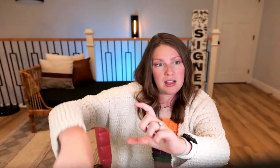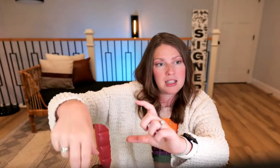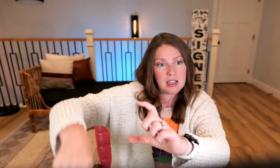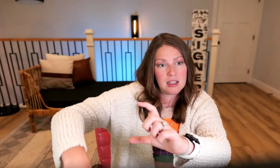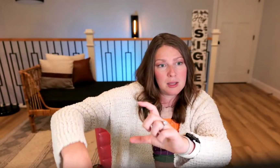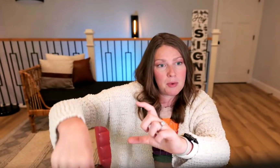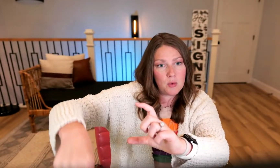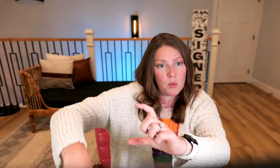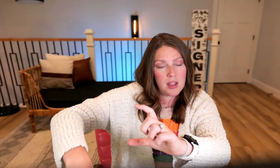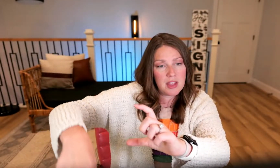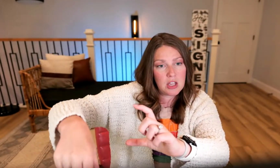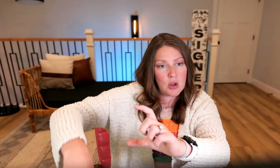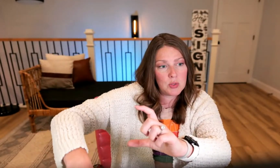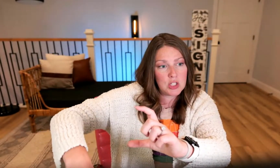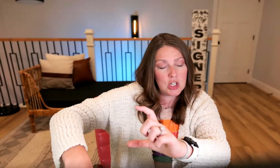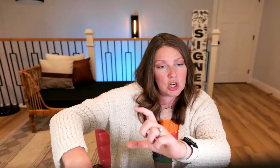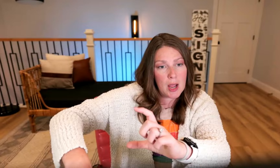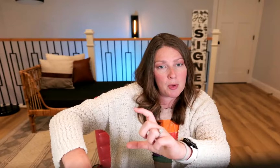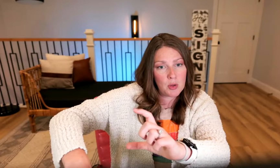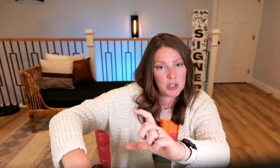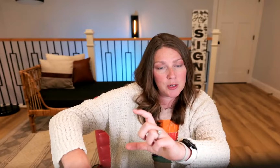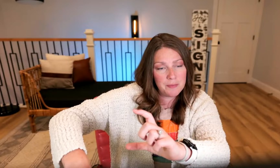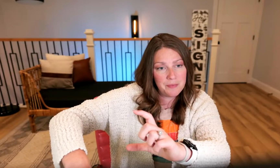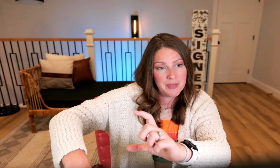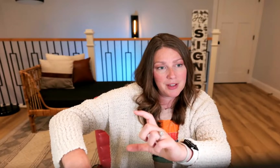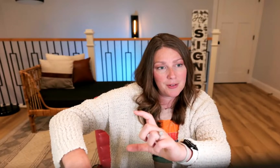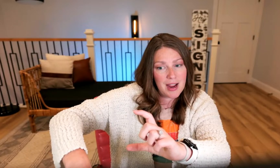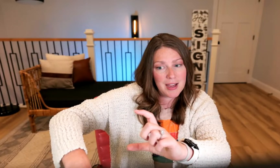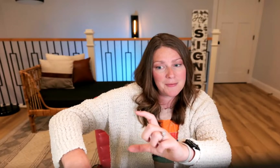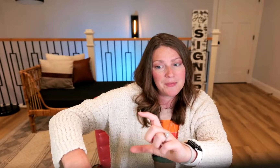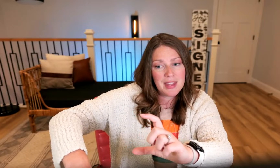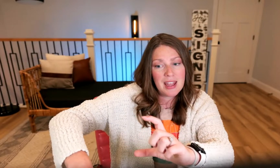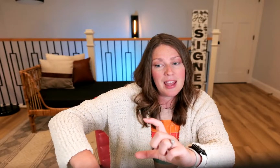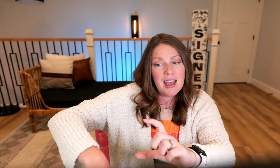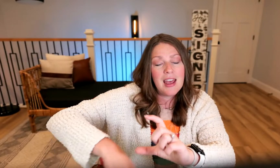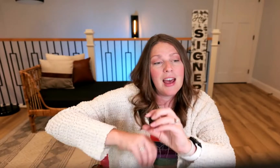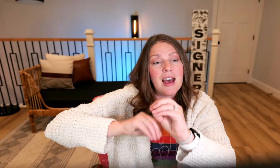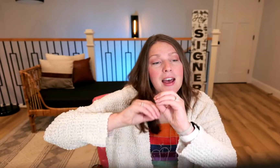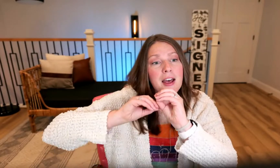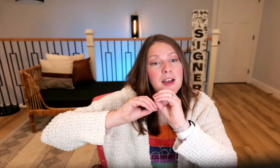like clip-on one that goes into your cup holder, all right?